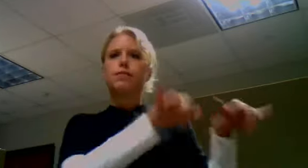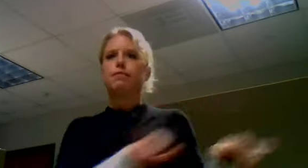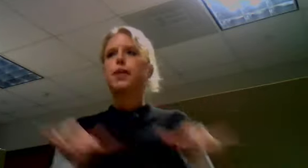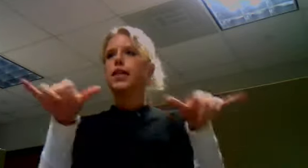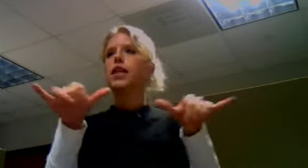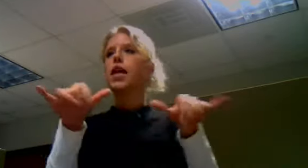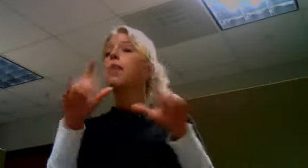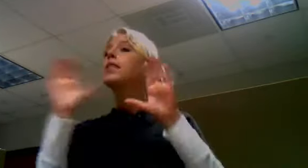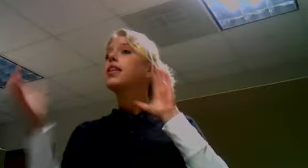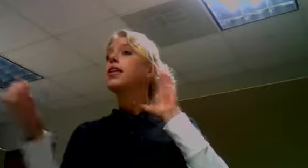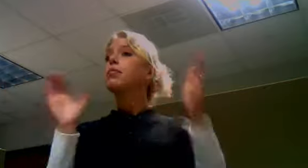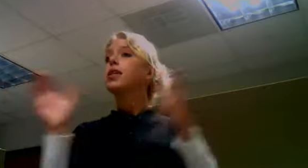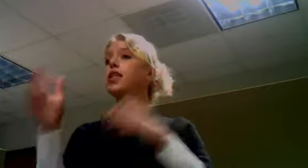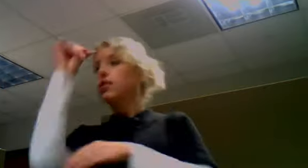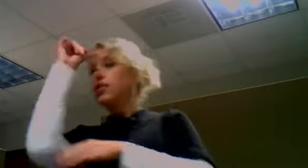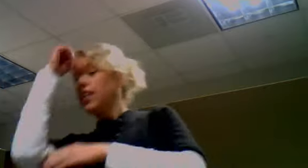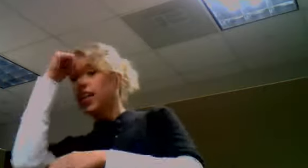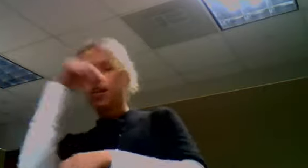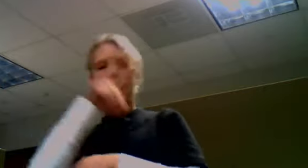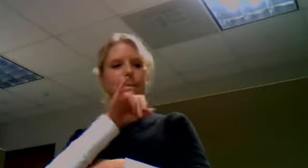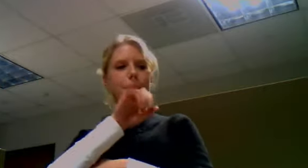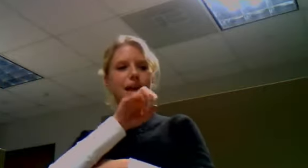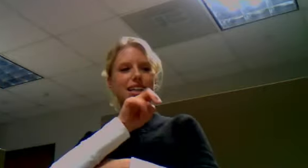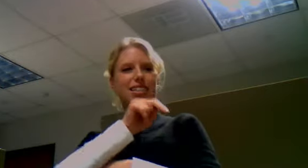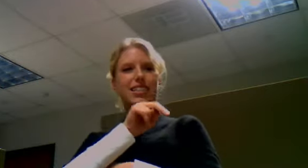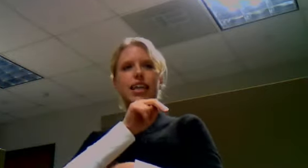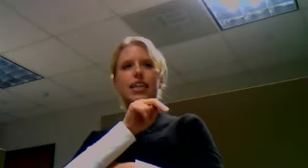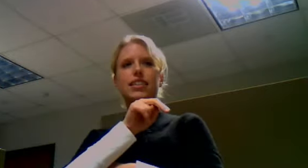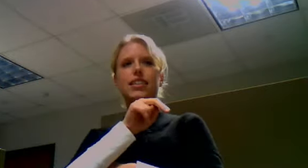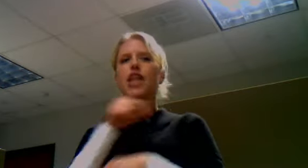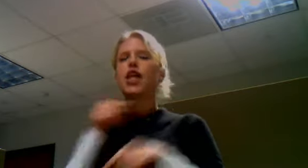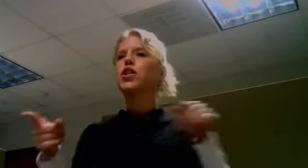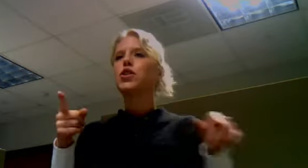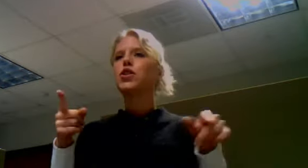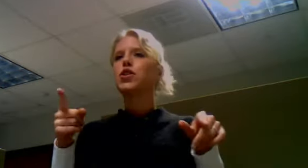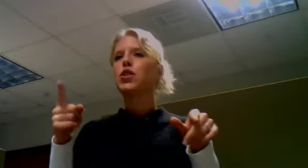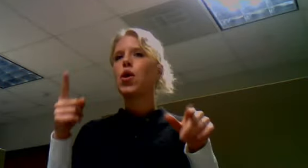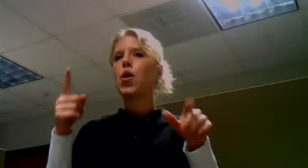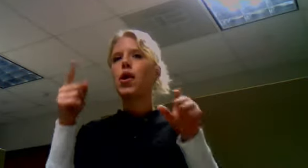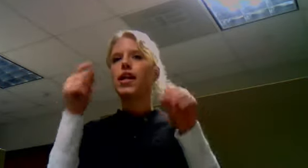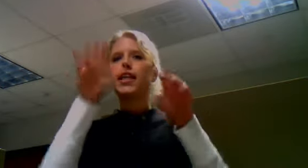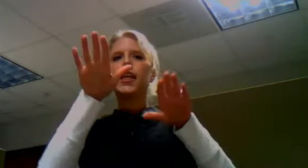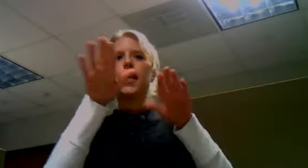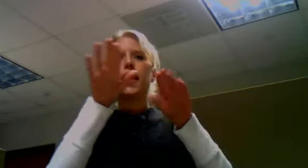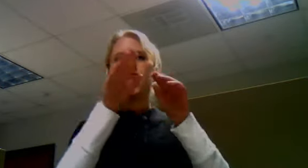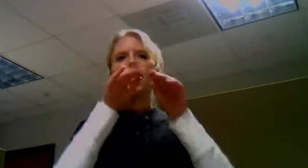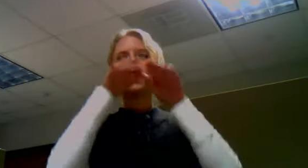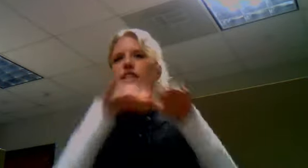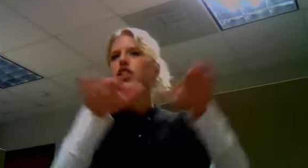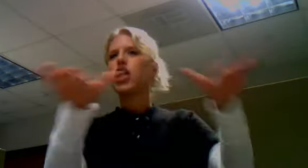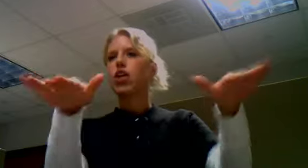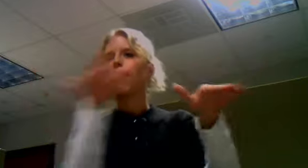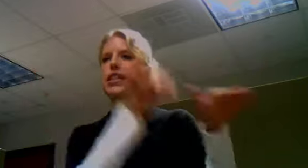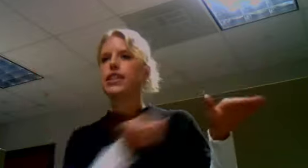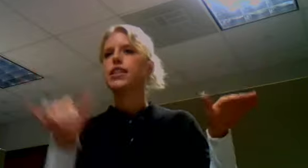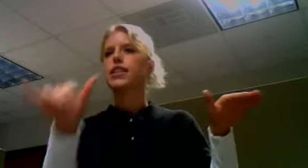between India and Pakistan. The two countries are geographically similar. They have a complicated but shared common